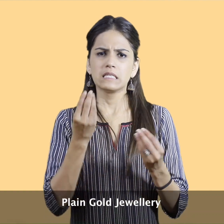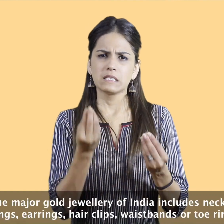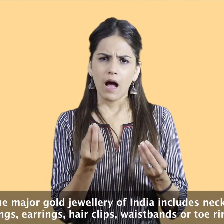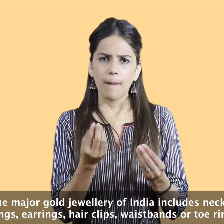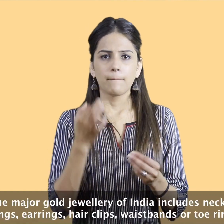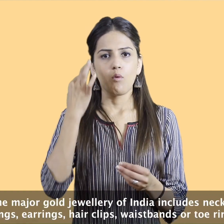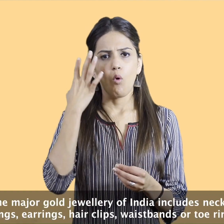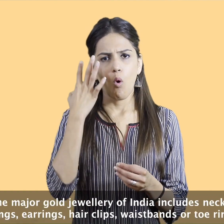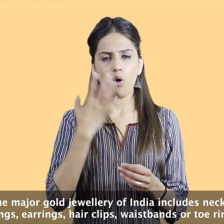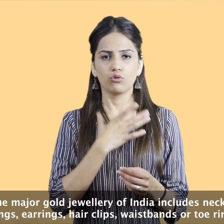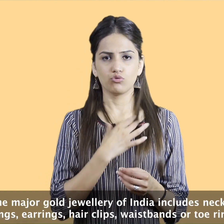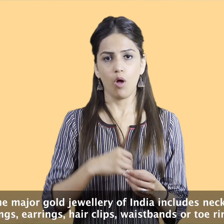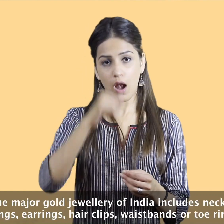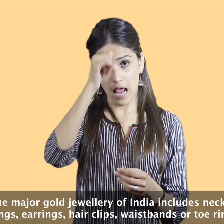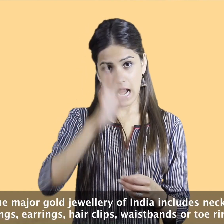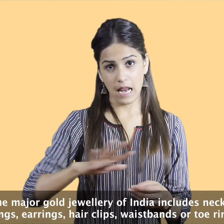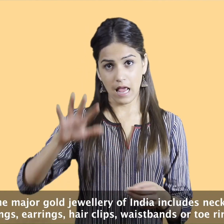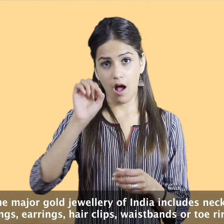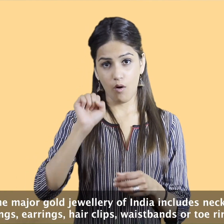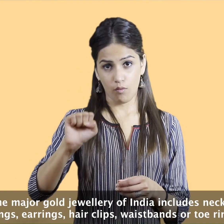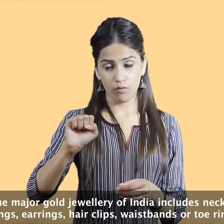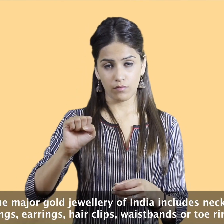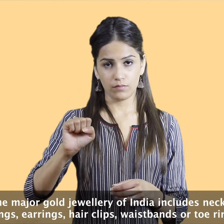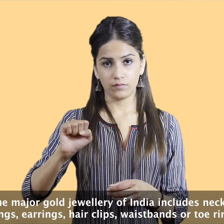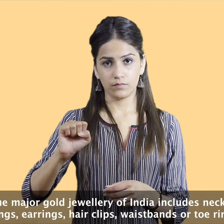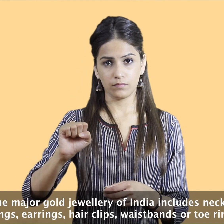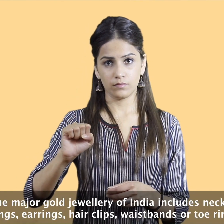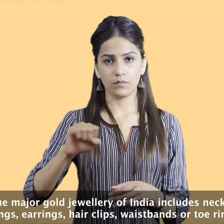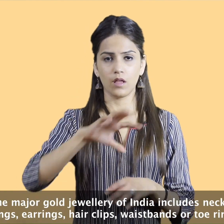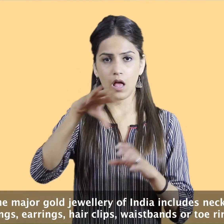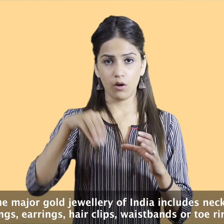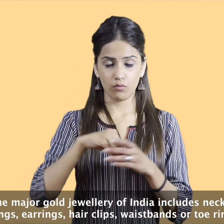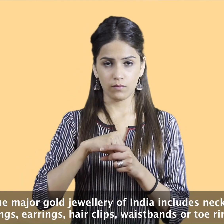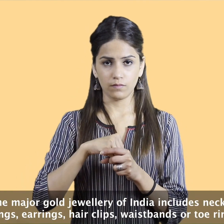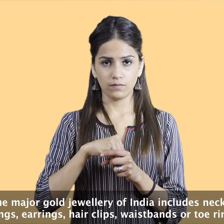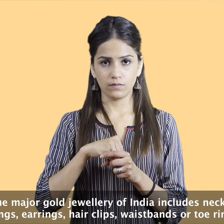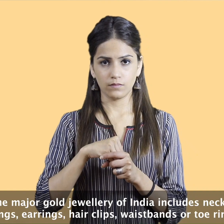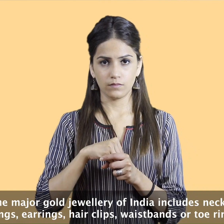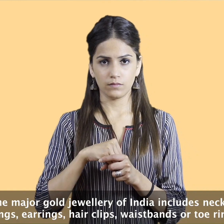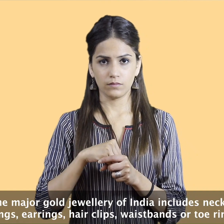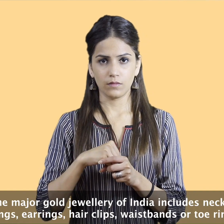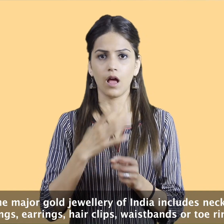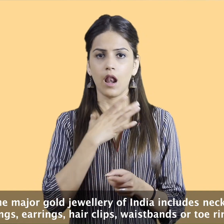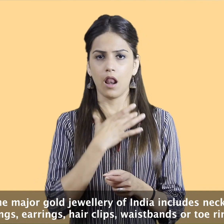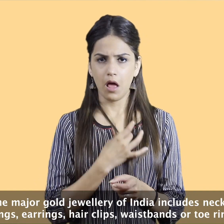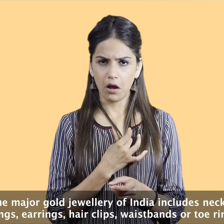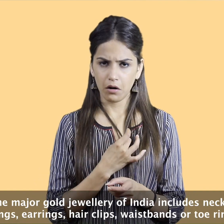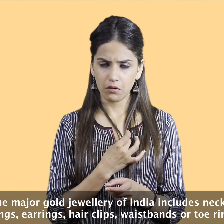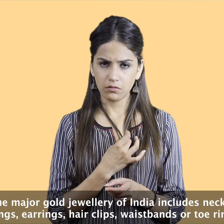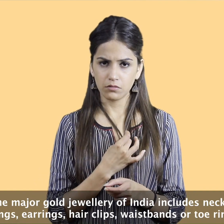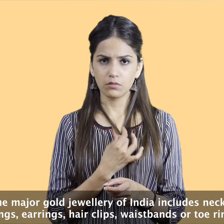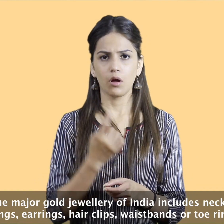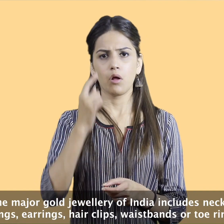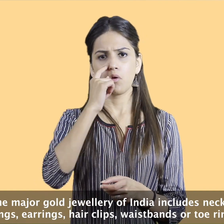Some major gold jewelry of India includes necklaces, nose rings, earrings, hair